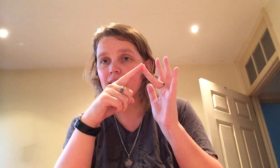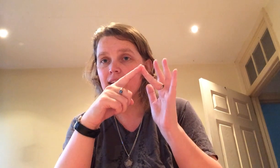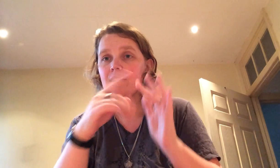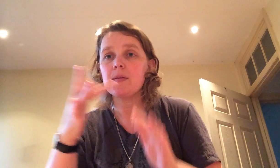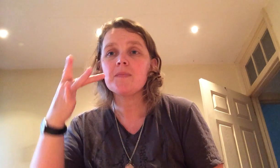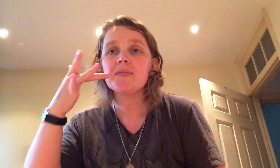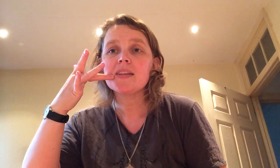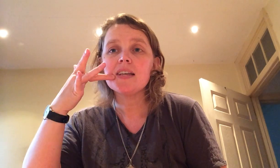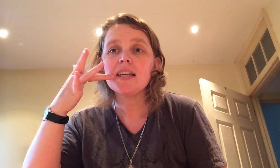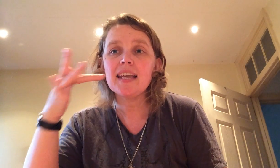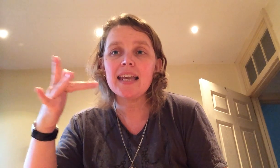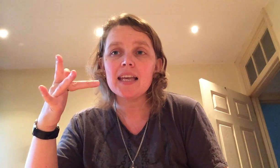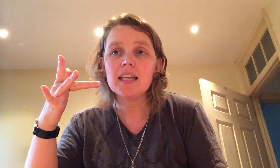I,